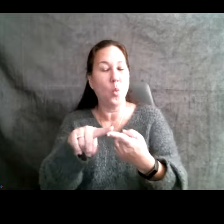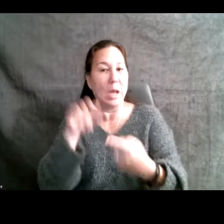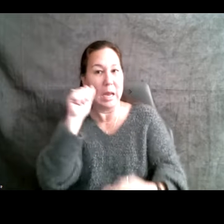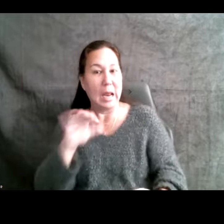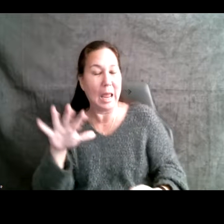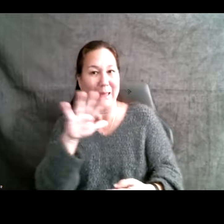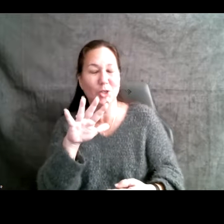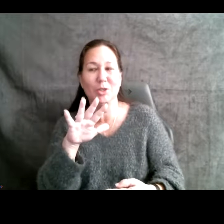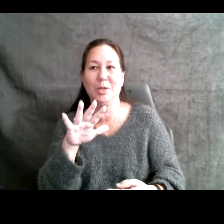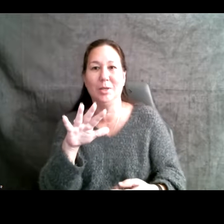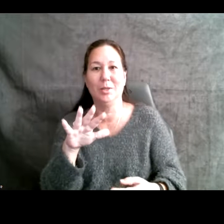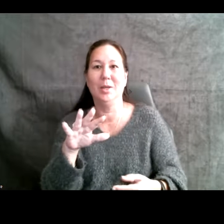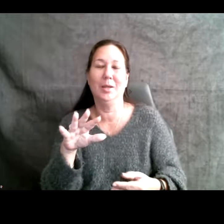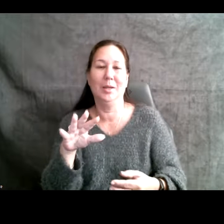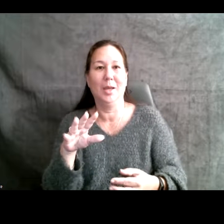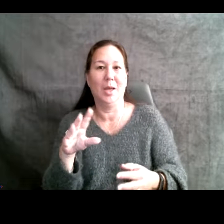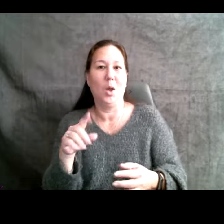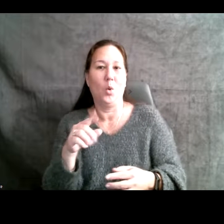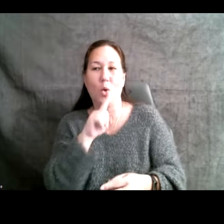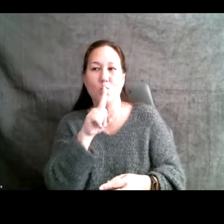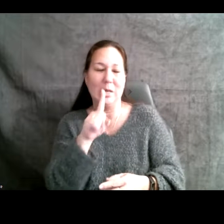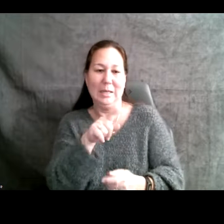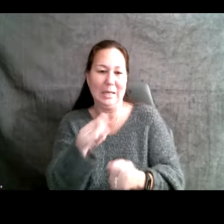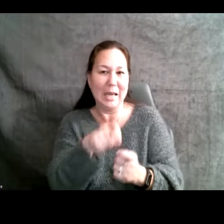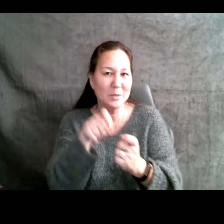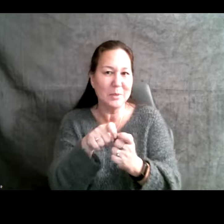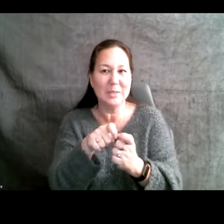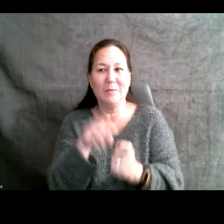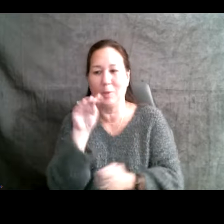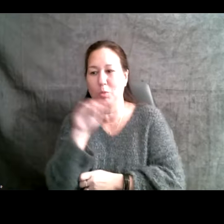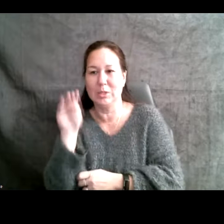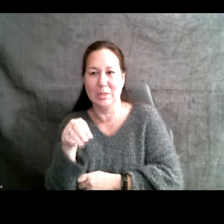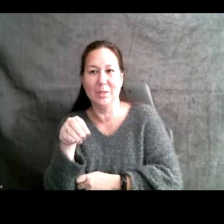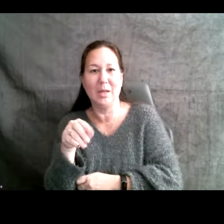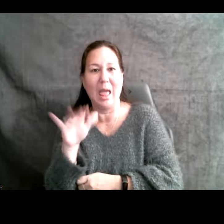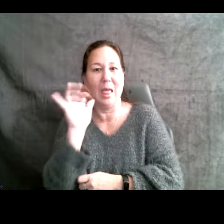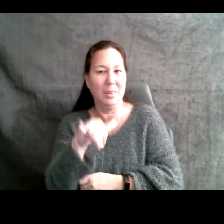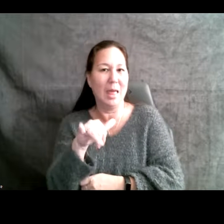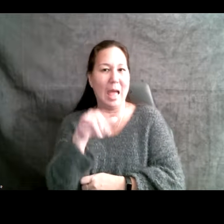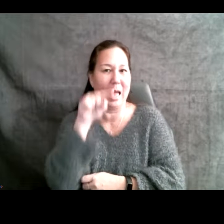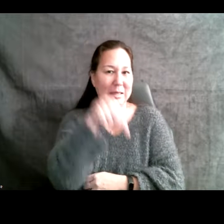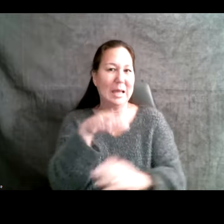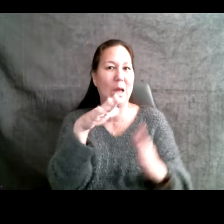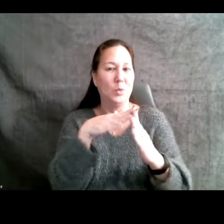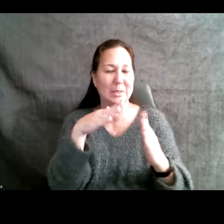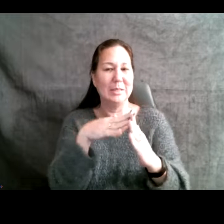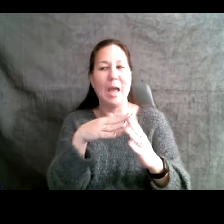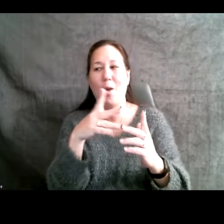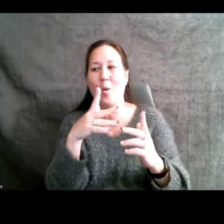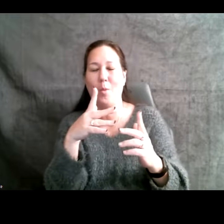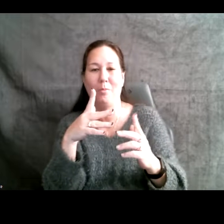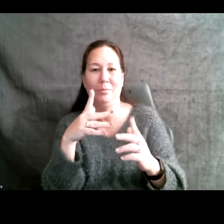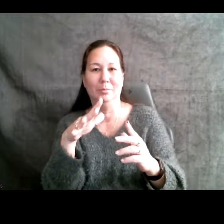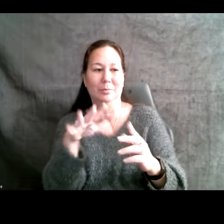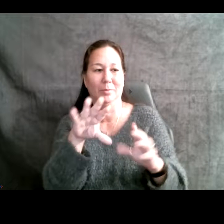a much more significant percentage of that downtown population. And, you know, of course, they were not using